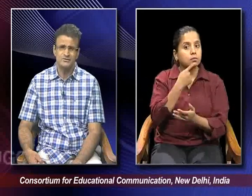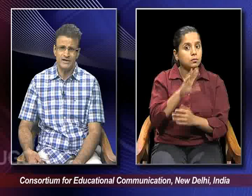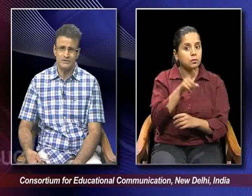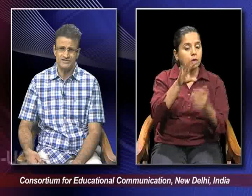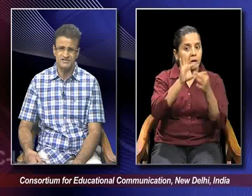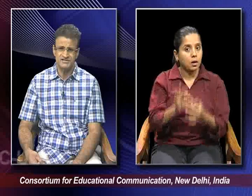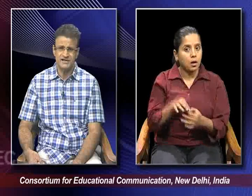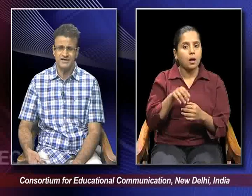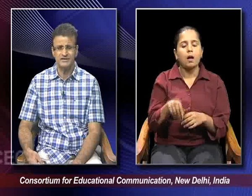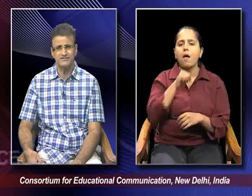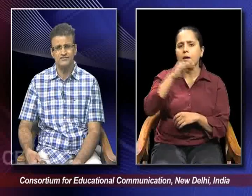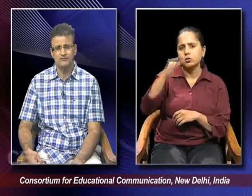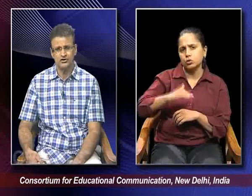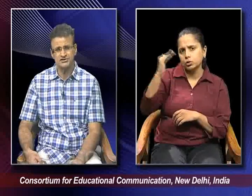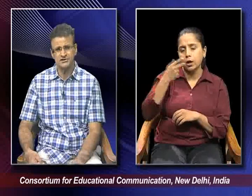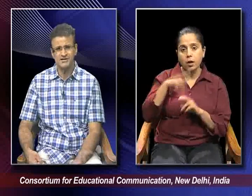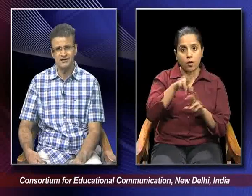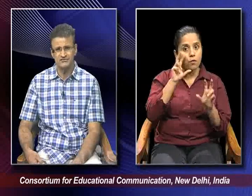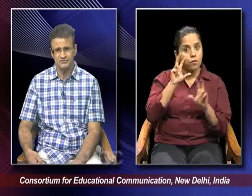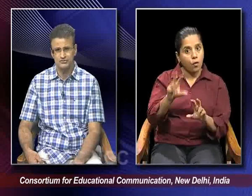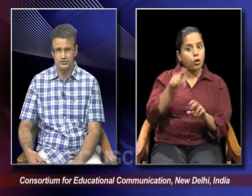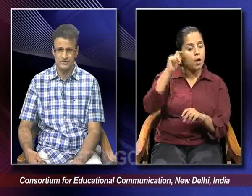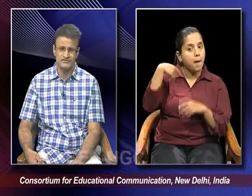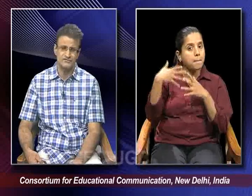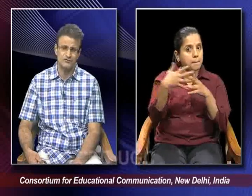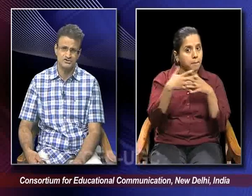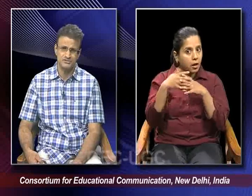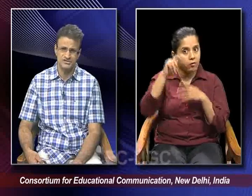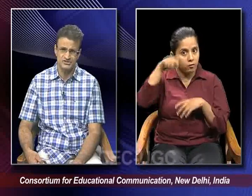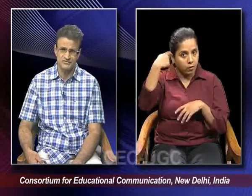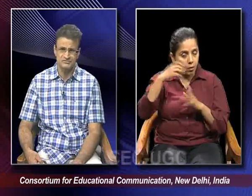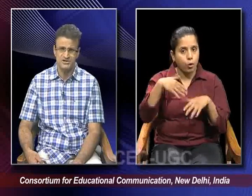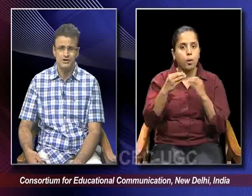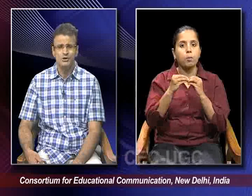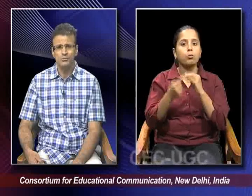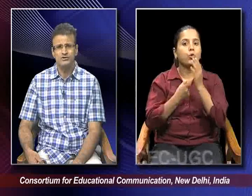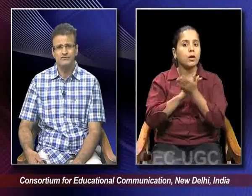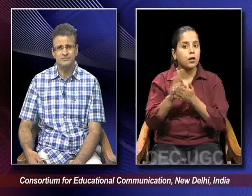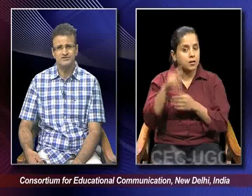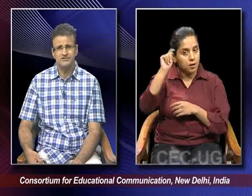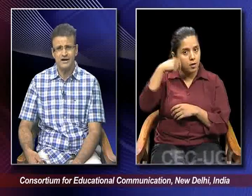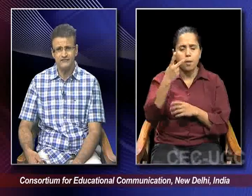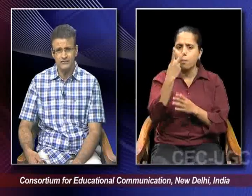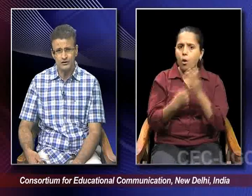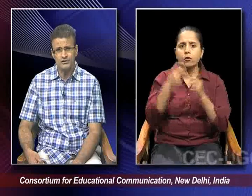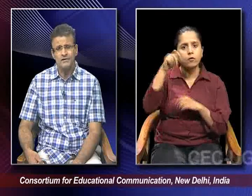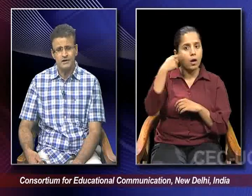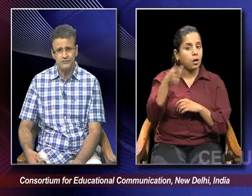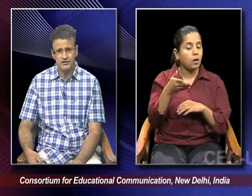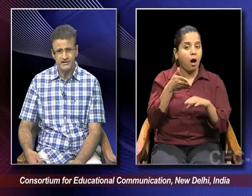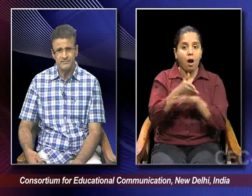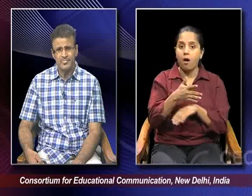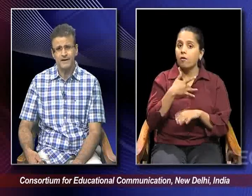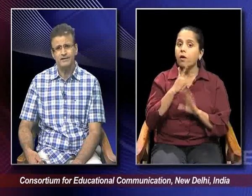to the adolescents, that if they will watch the American films or if they will watch the British films, both the films they were harmful